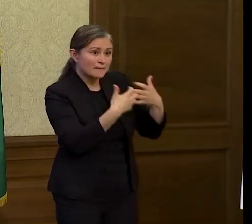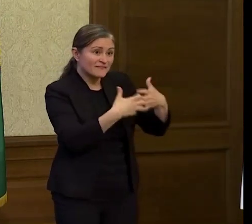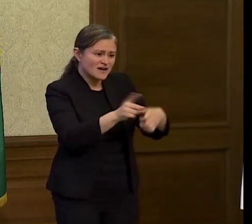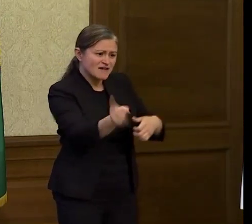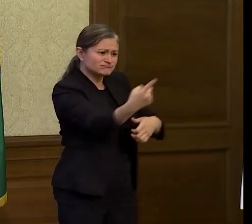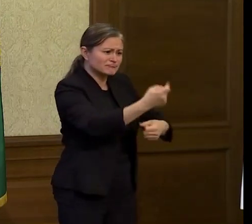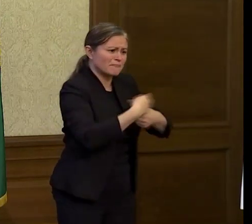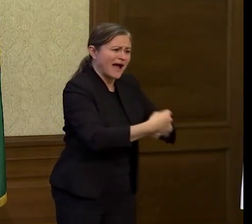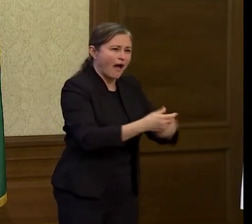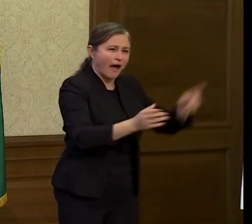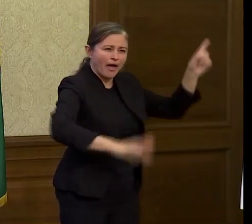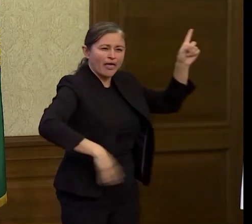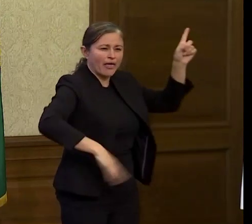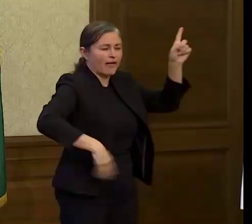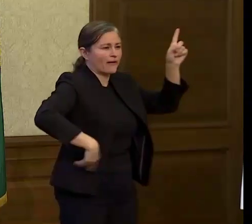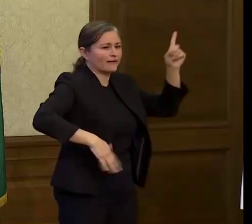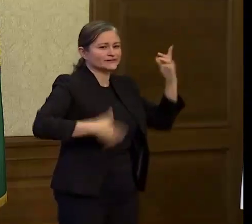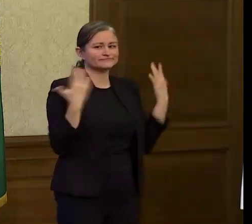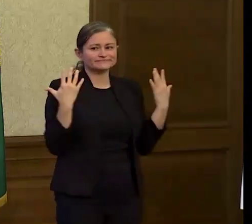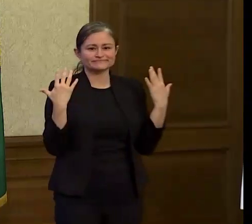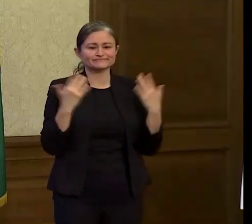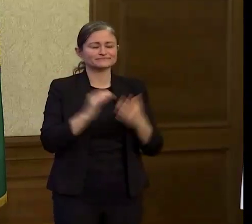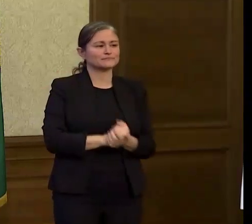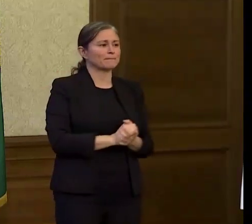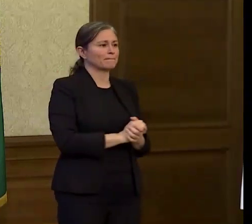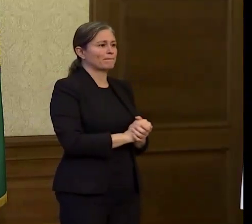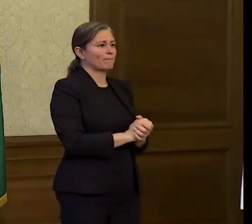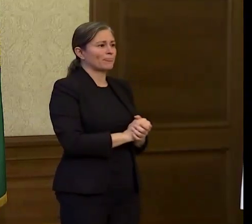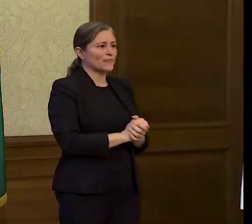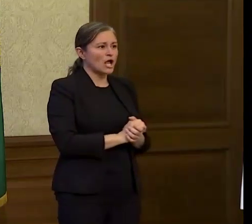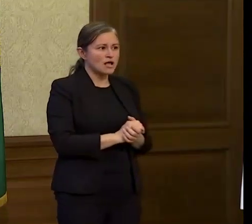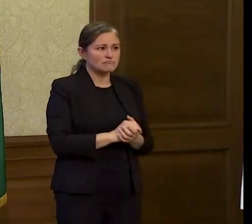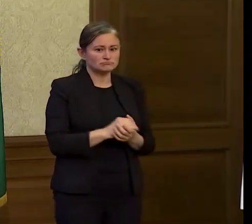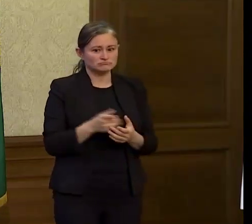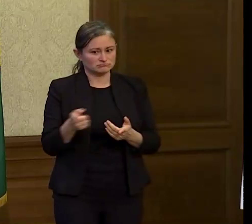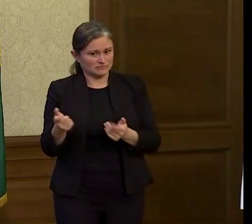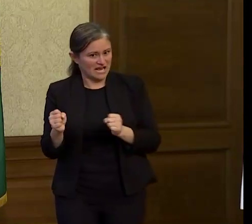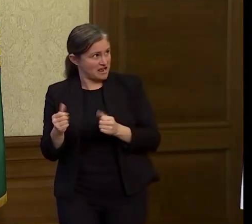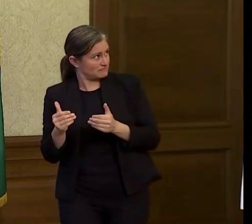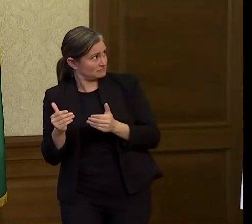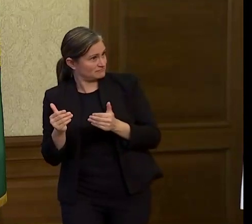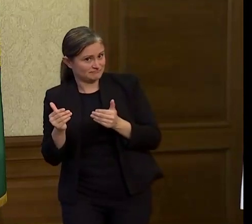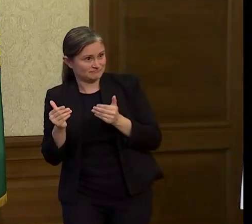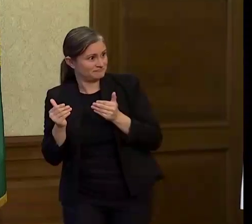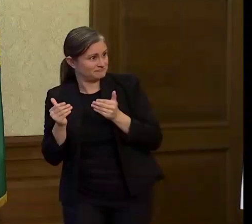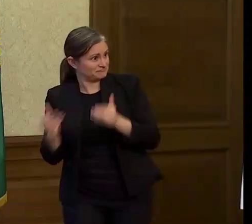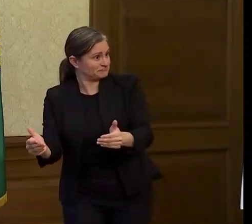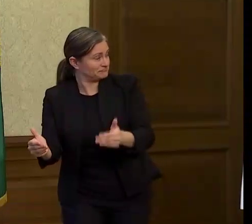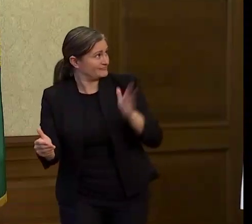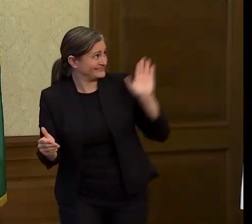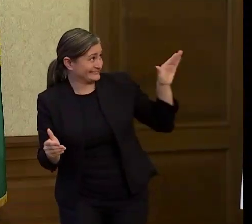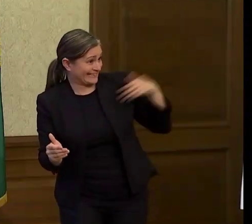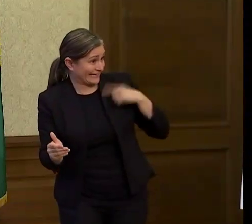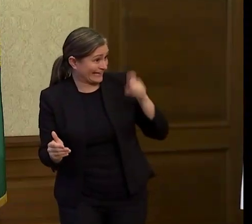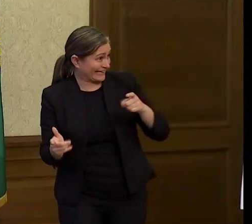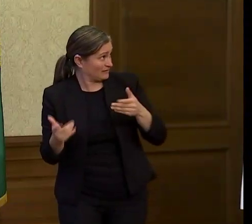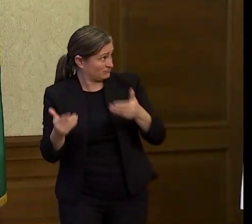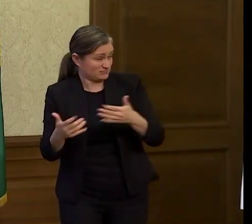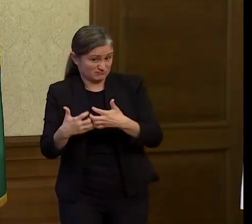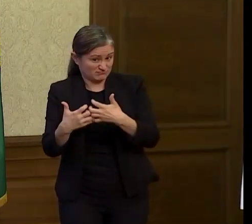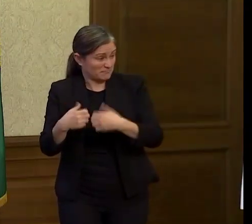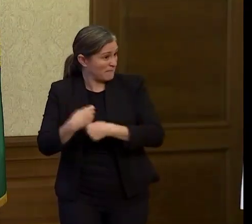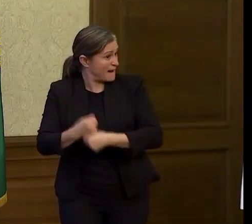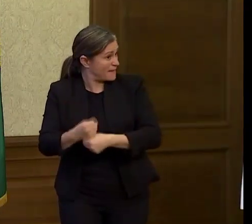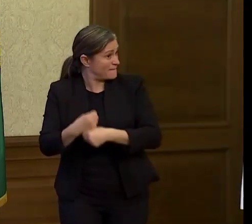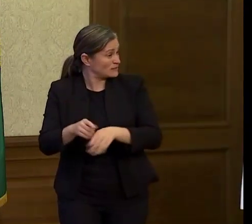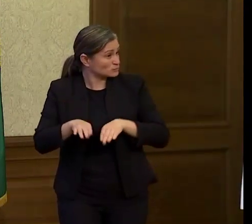in place that we have in the United States to do what we need to do, which is to mobilize the whole industrial base of the United